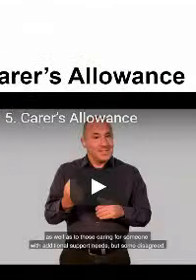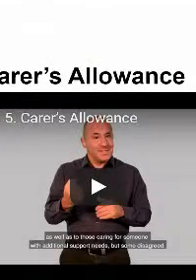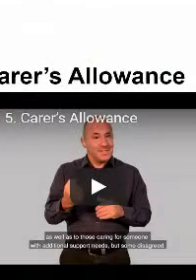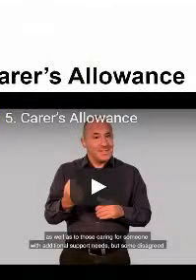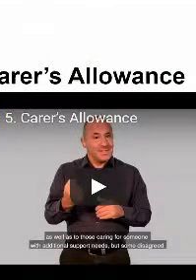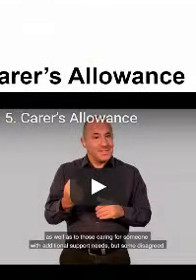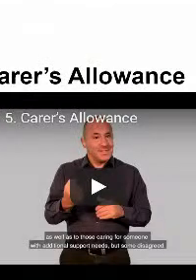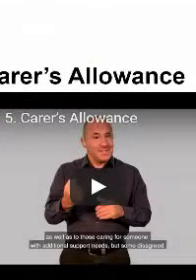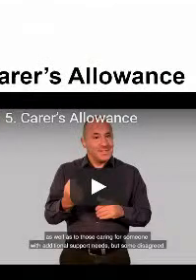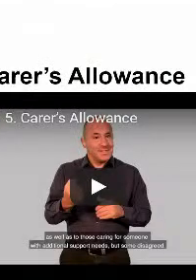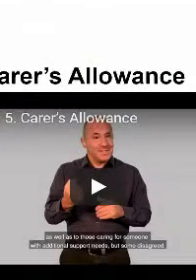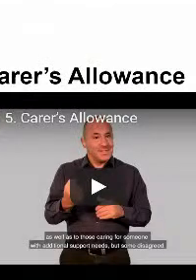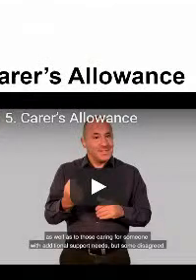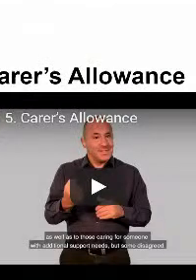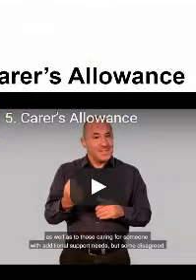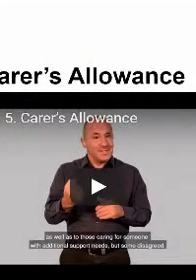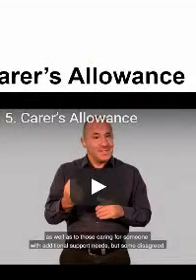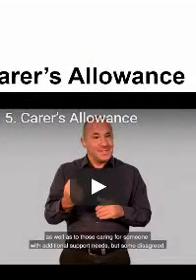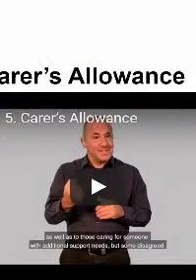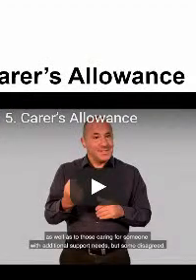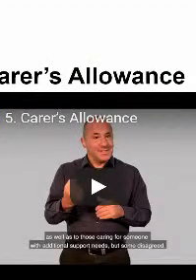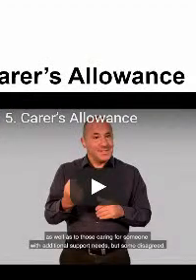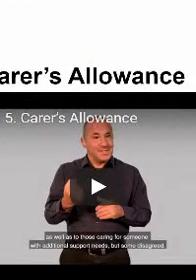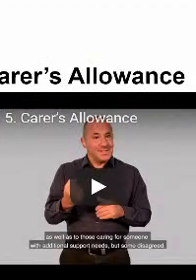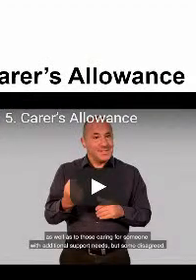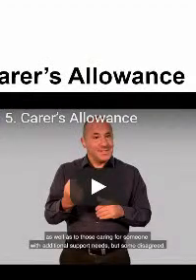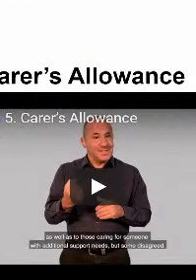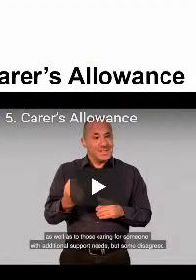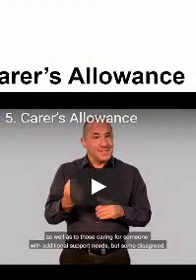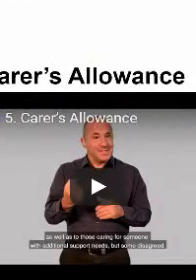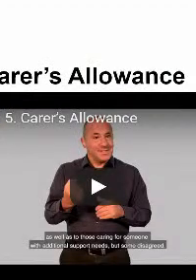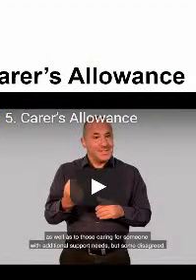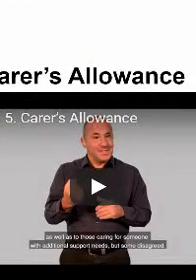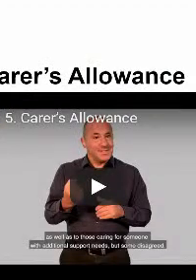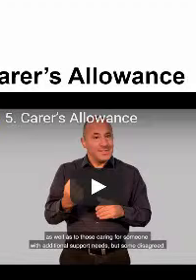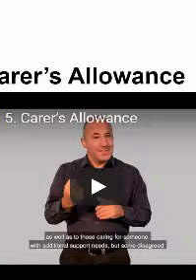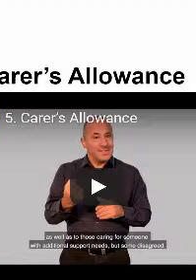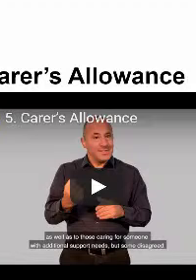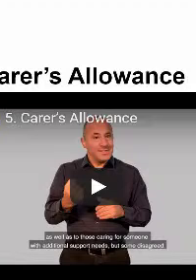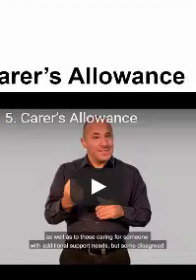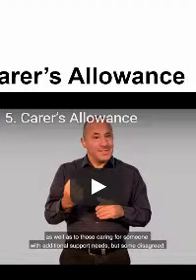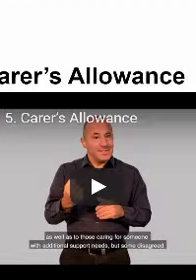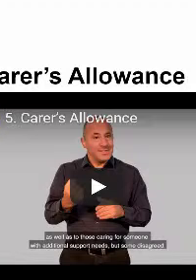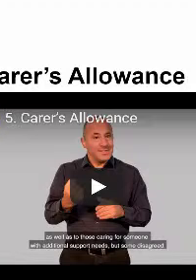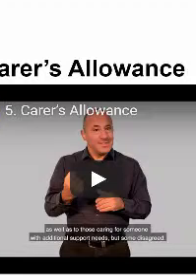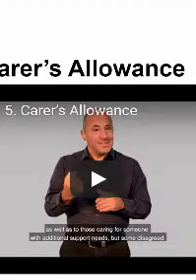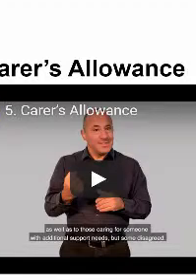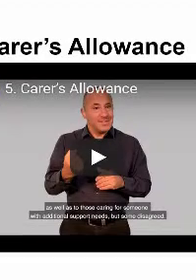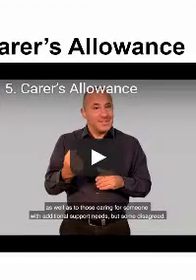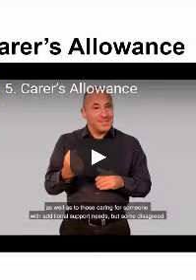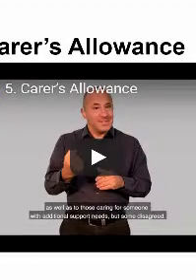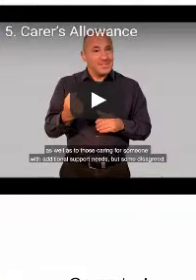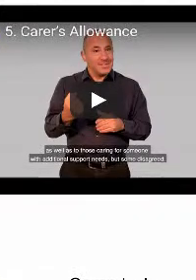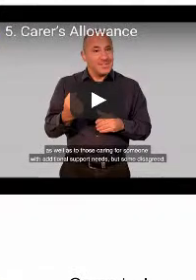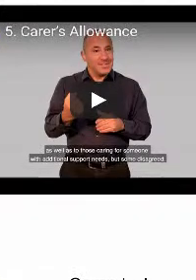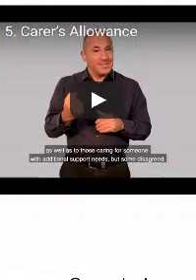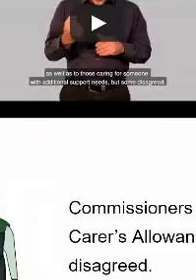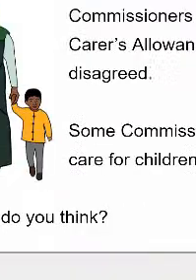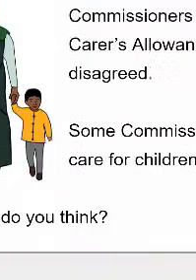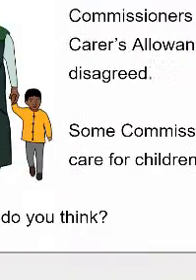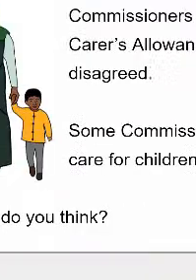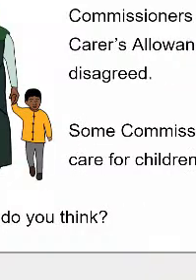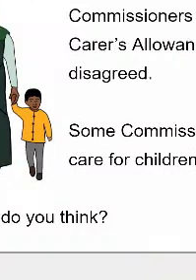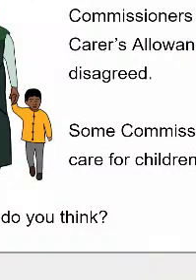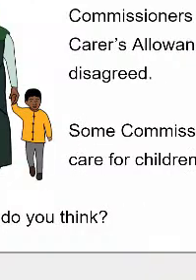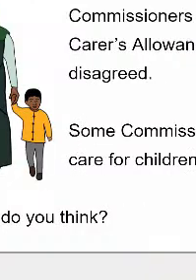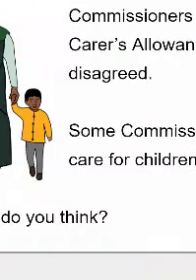ideas underpinning the guaranteed income proposal that Commissioners have come up with. Then have a carers allowance and